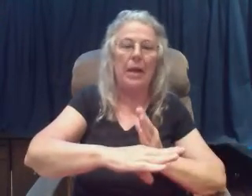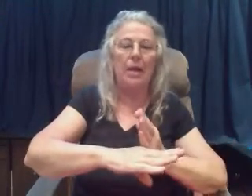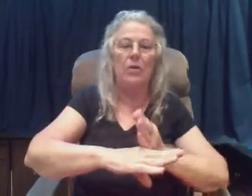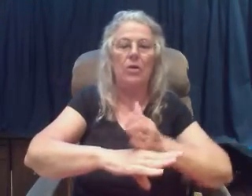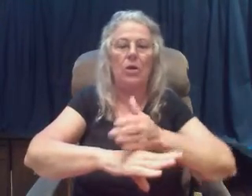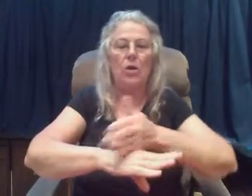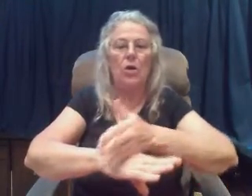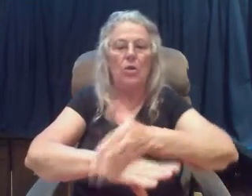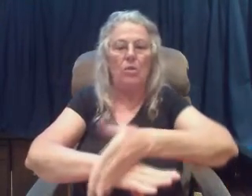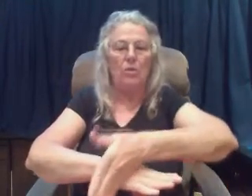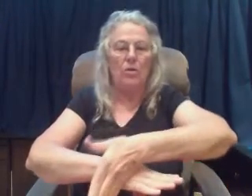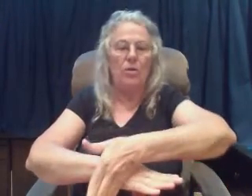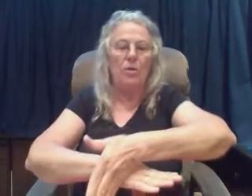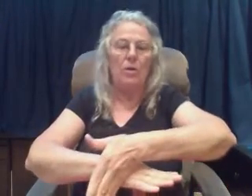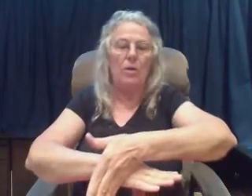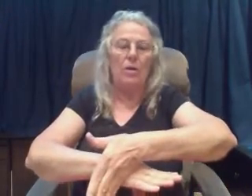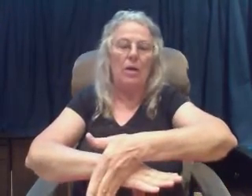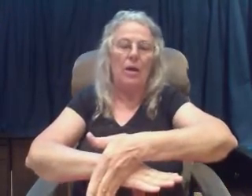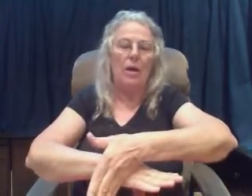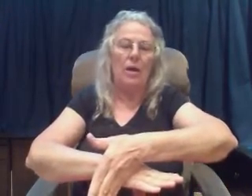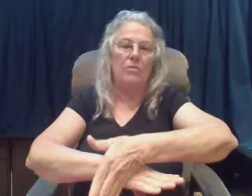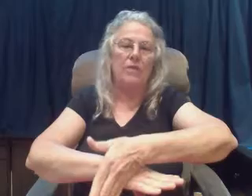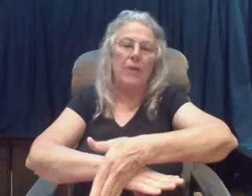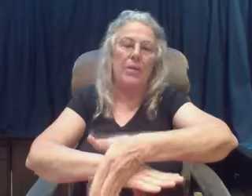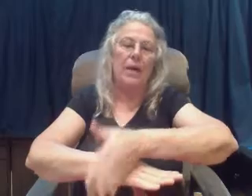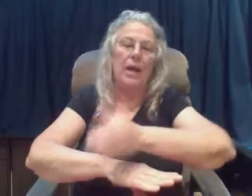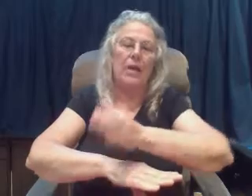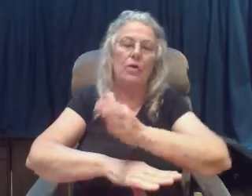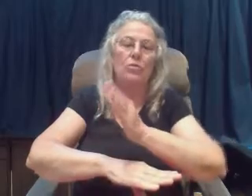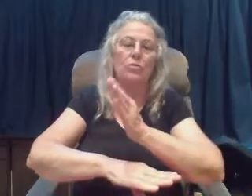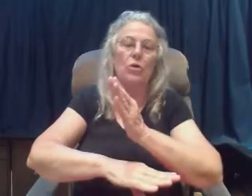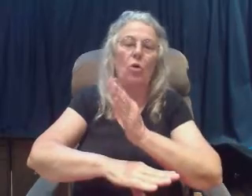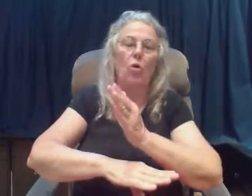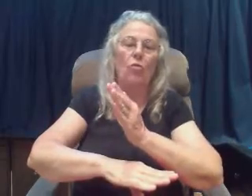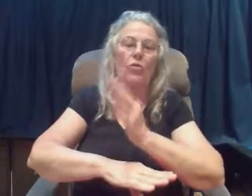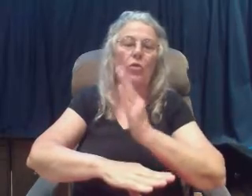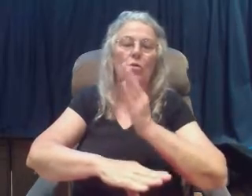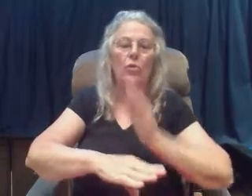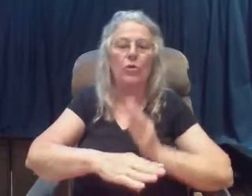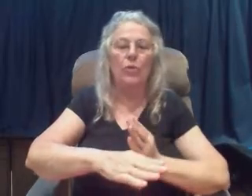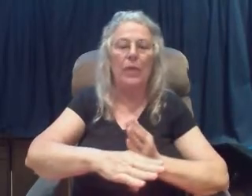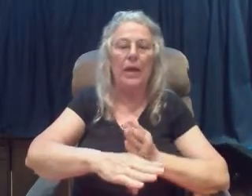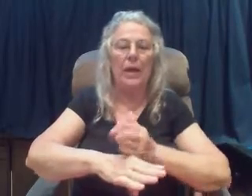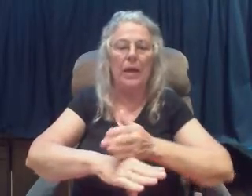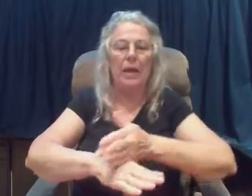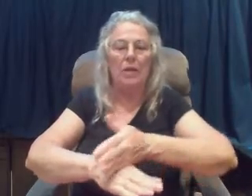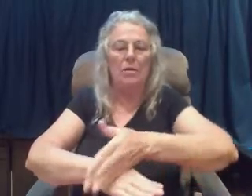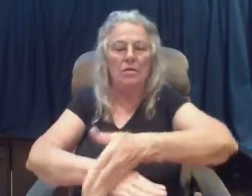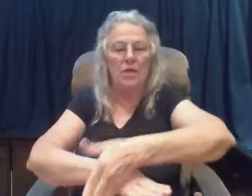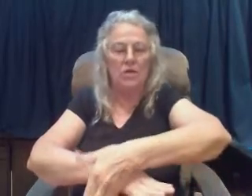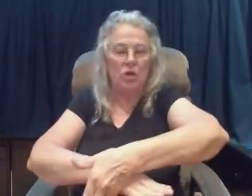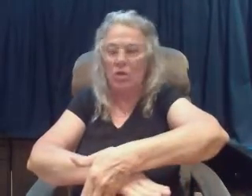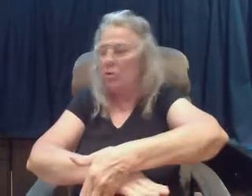and your dominant hand goes over with your pinky touching